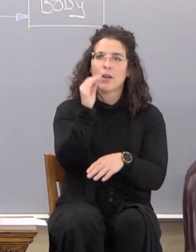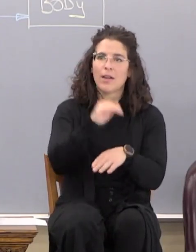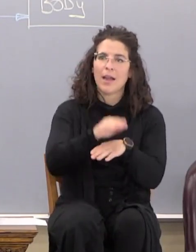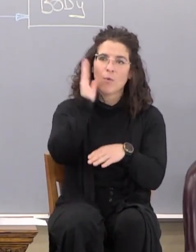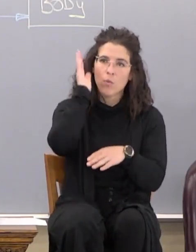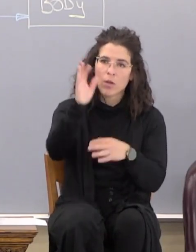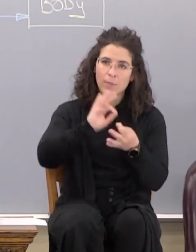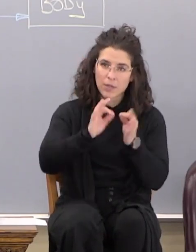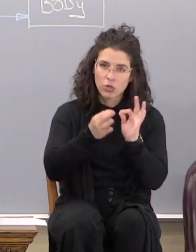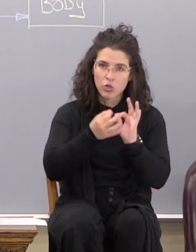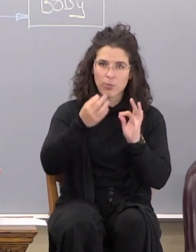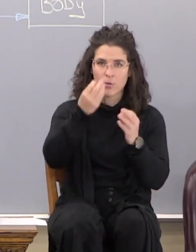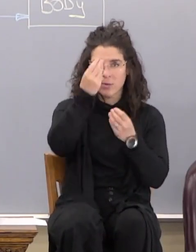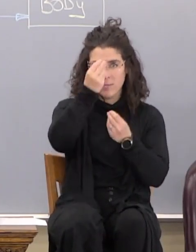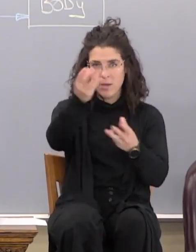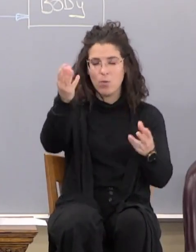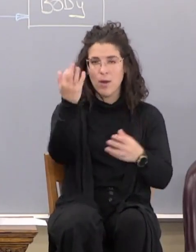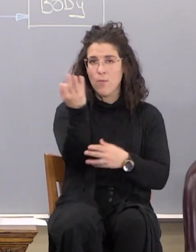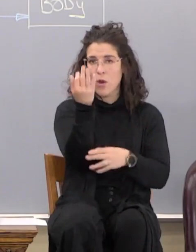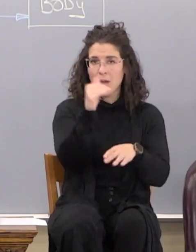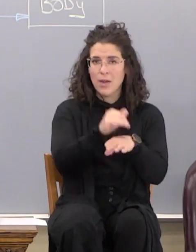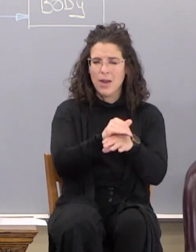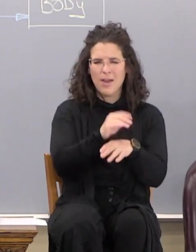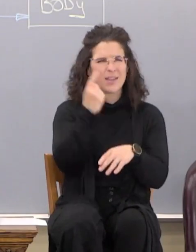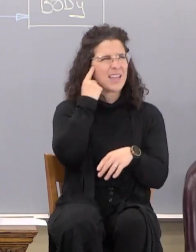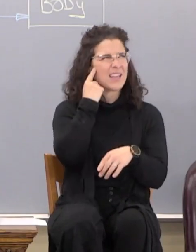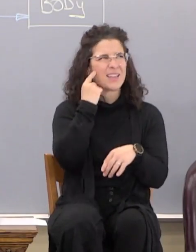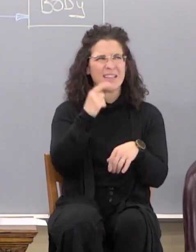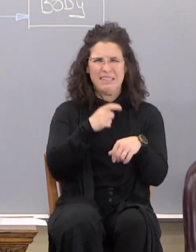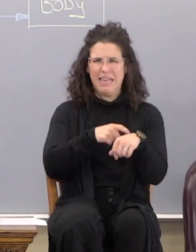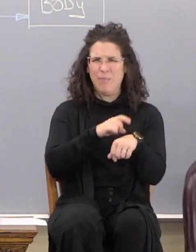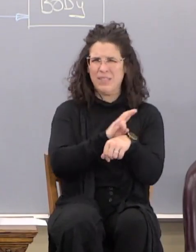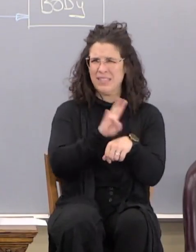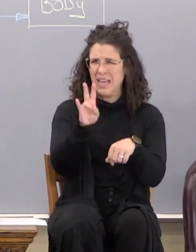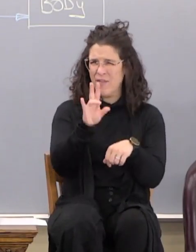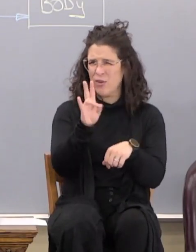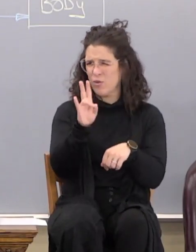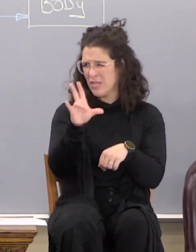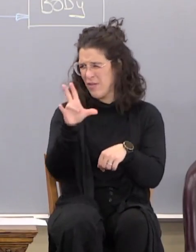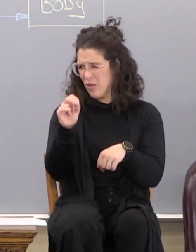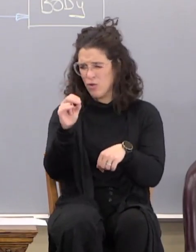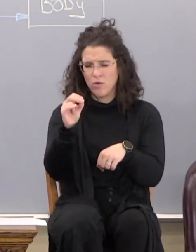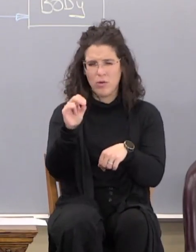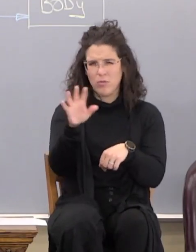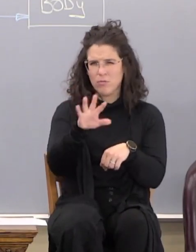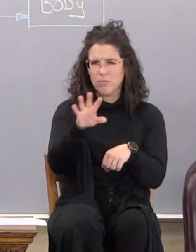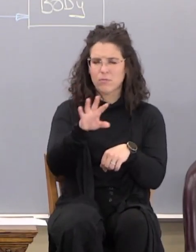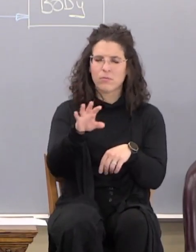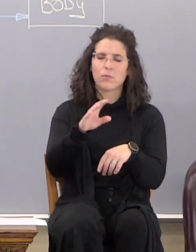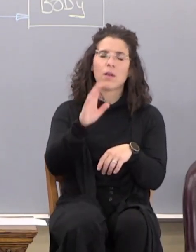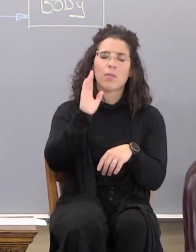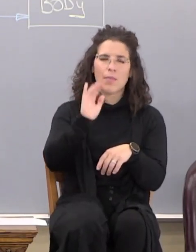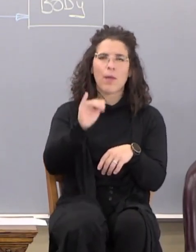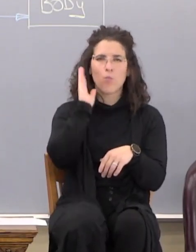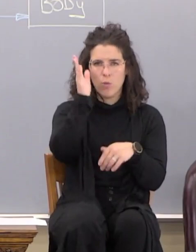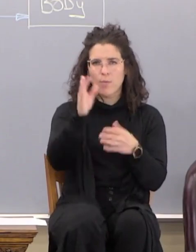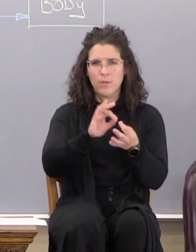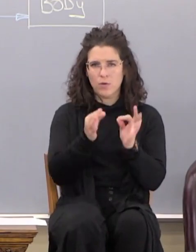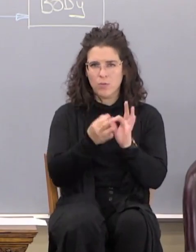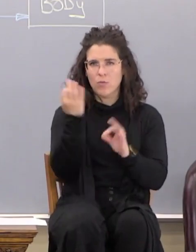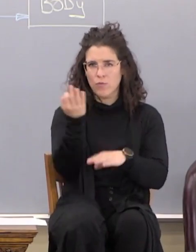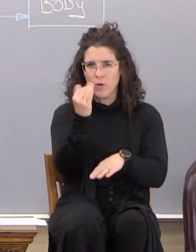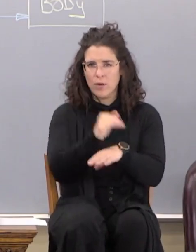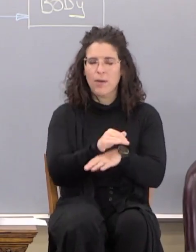And that's the position we've always taken. You know, it's interesting. You can tell a lot about a